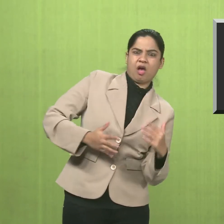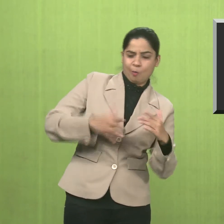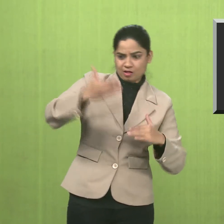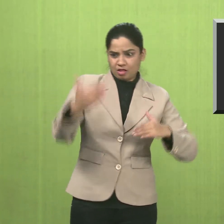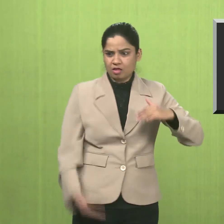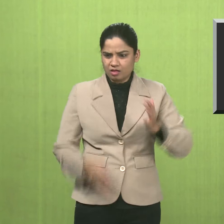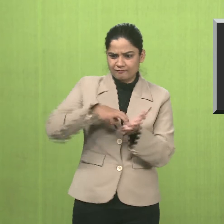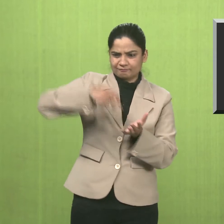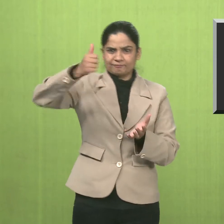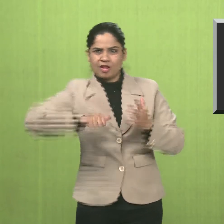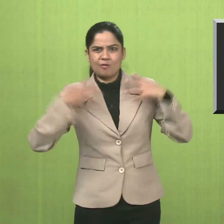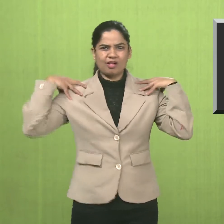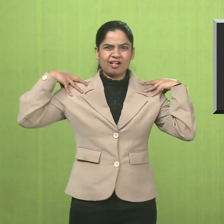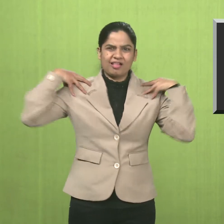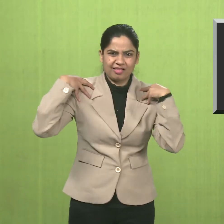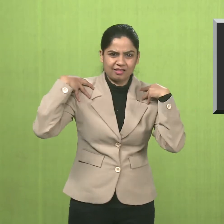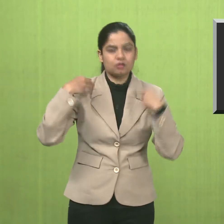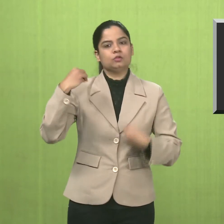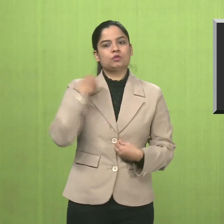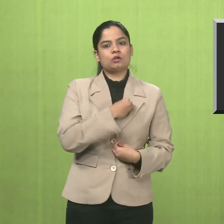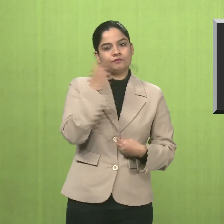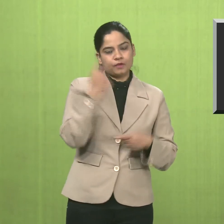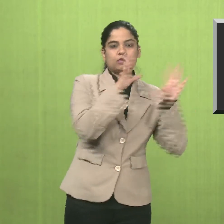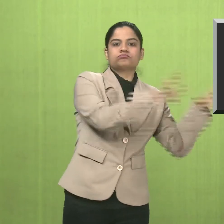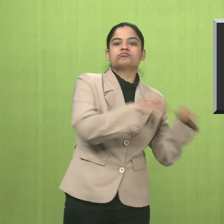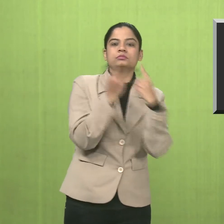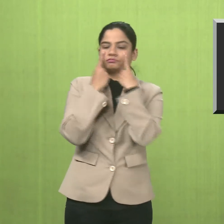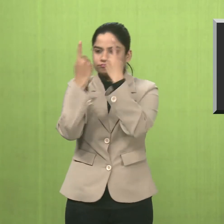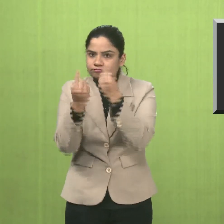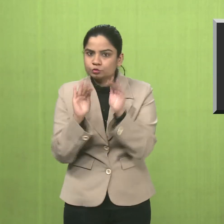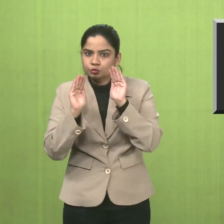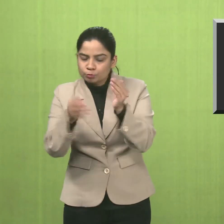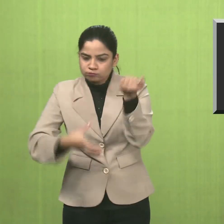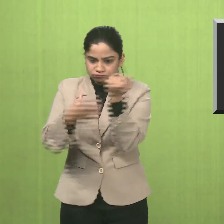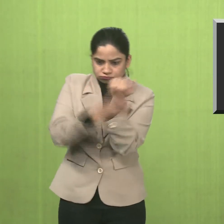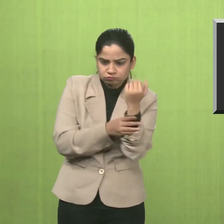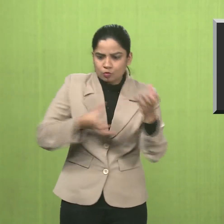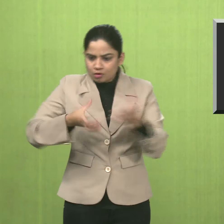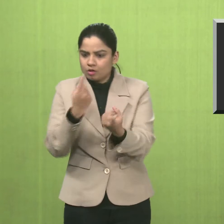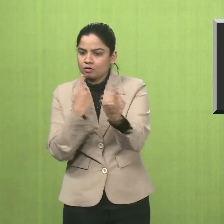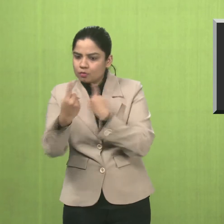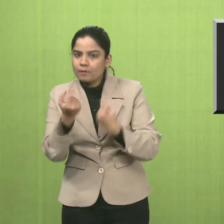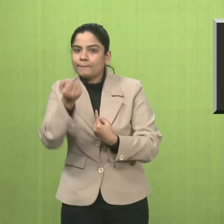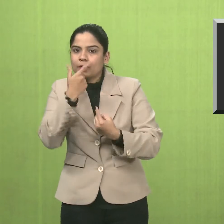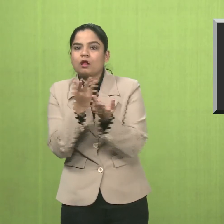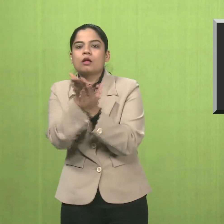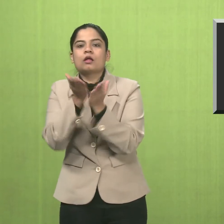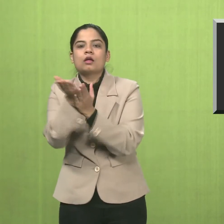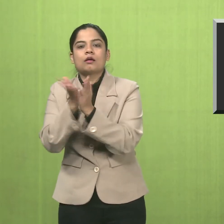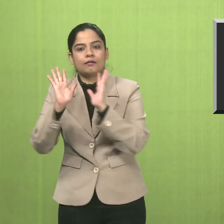So first is medical examination as early as possible to examine what best can be done